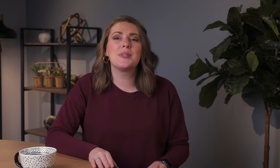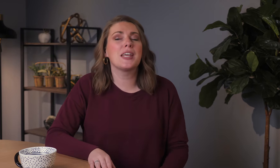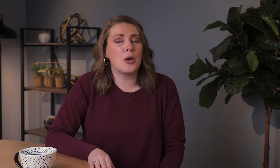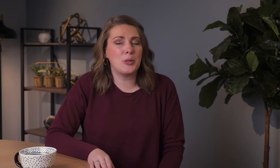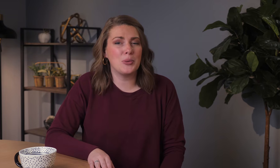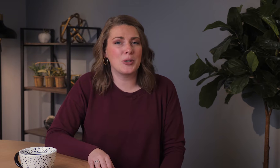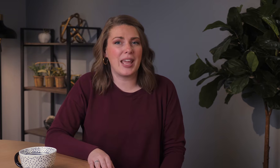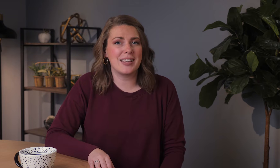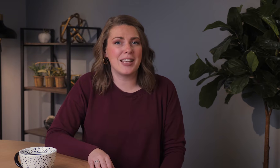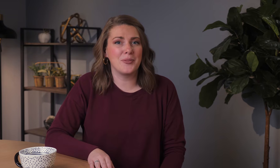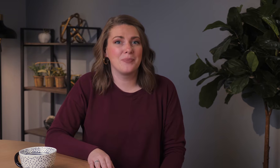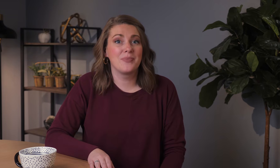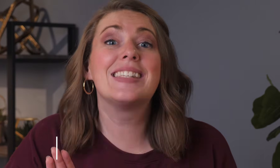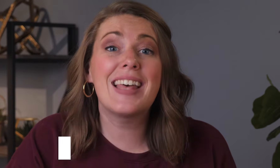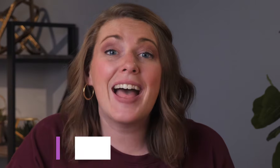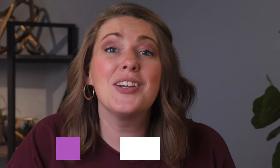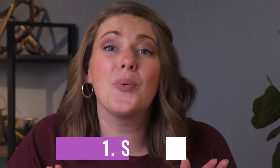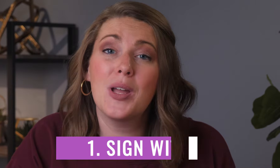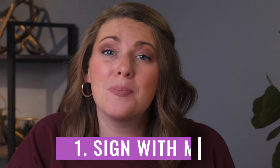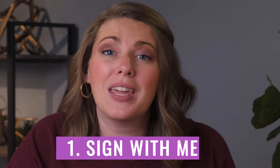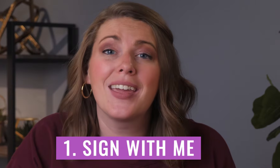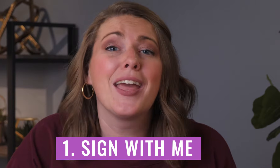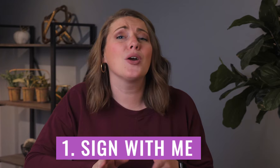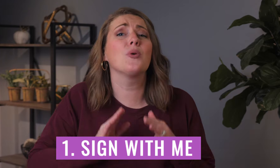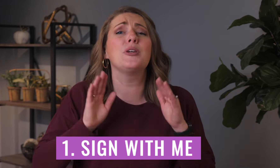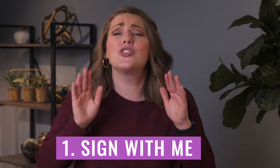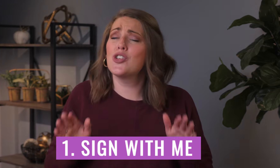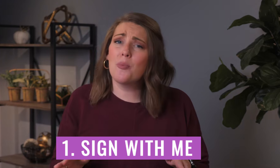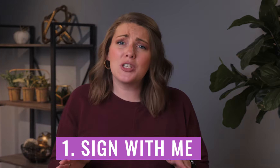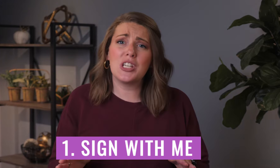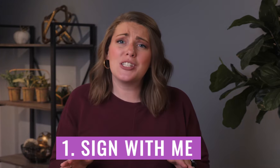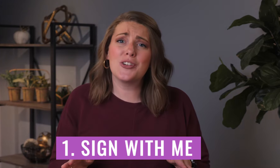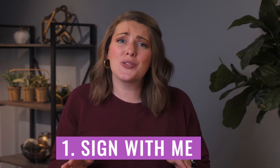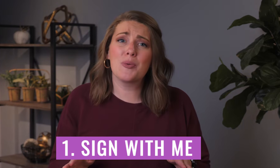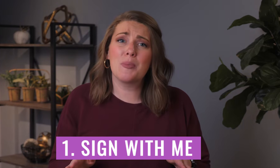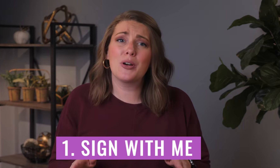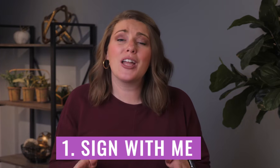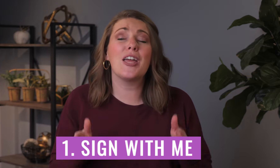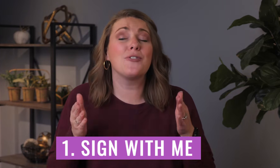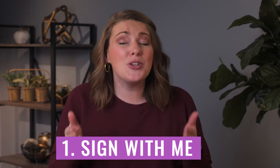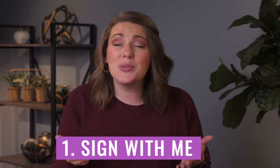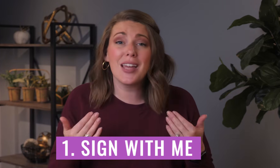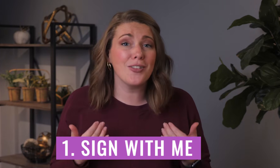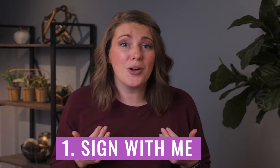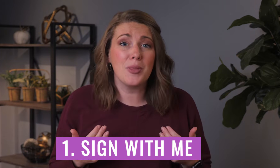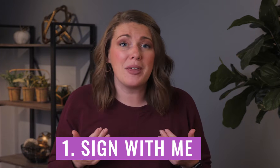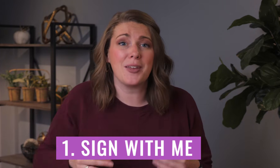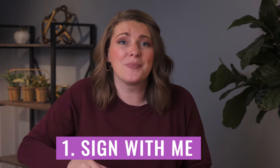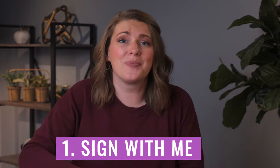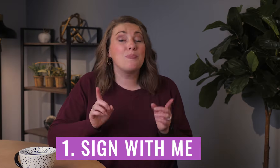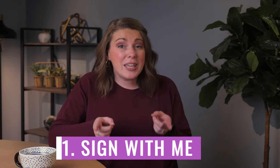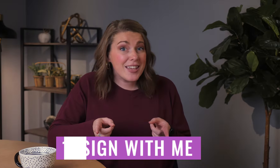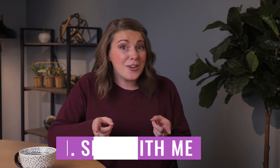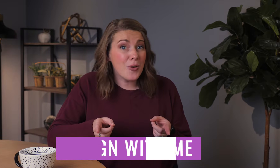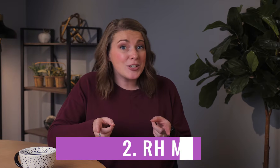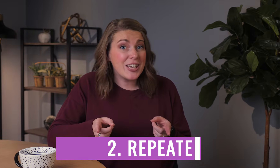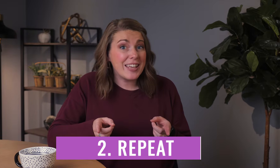to help you learn ASL. Sign with me. It will be so much easier to remember if you sign along with me. Speaking of watching